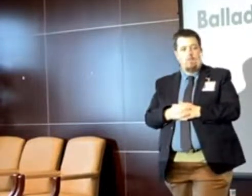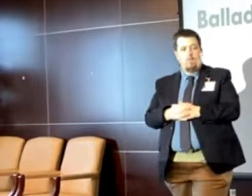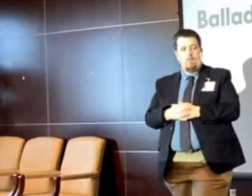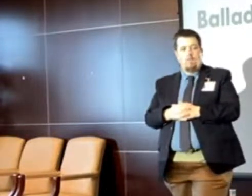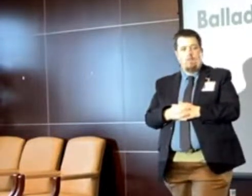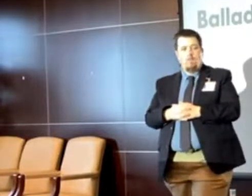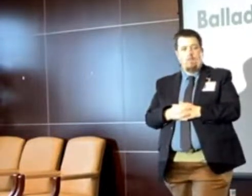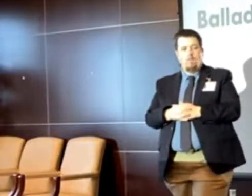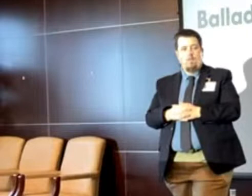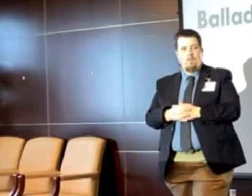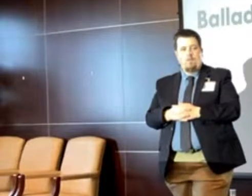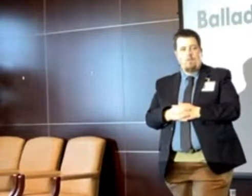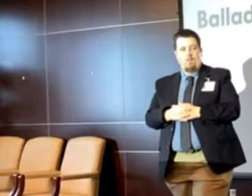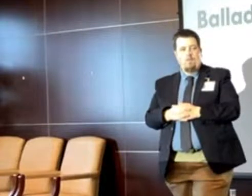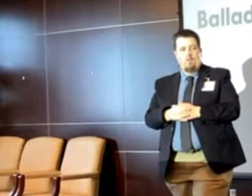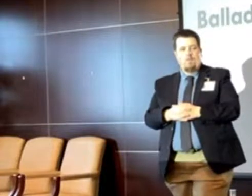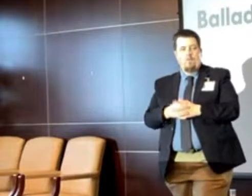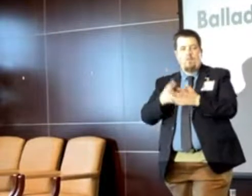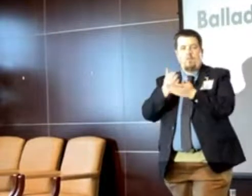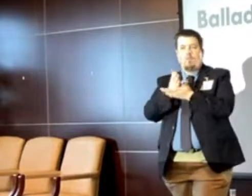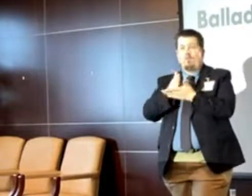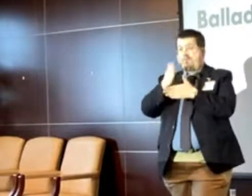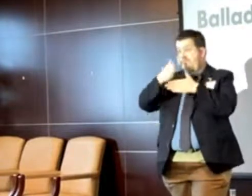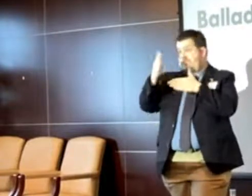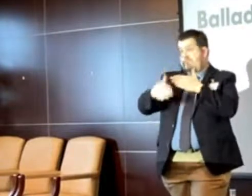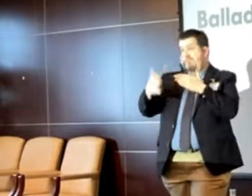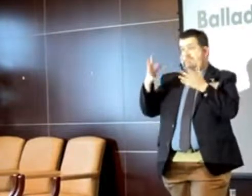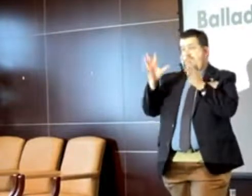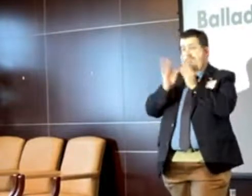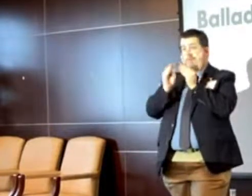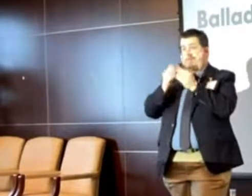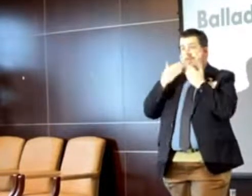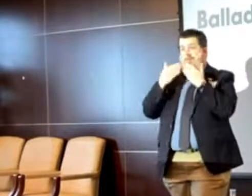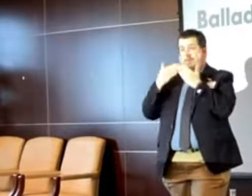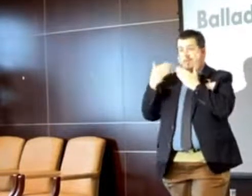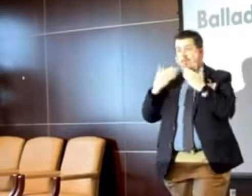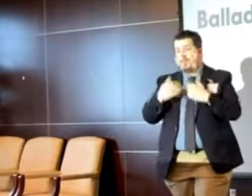All right, then that concludes today's presser. Thank you. Thank you, guys.